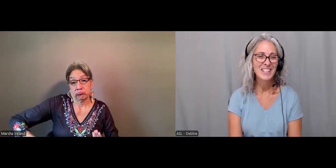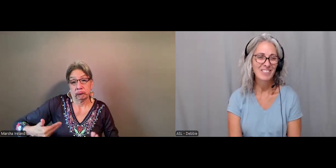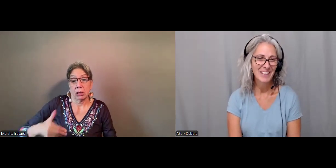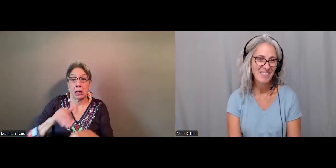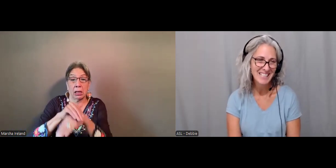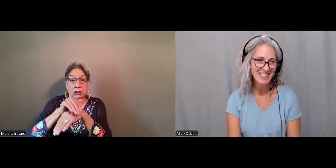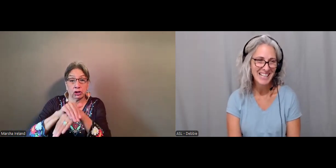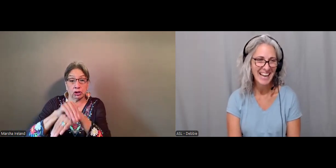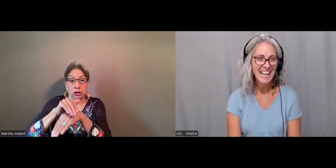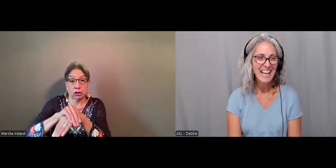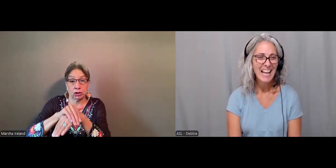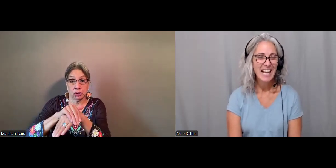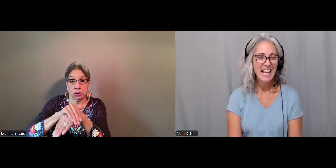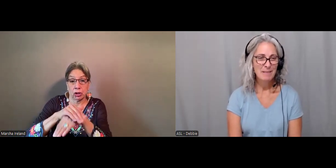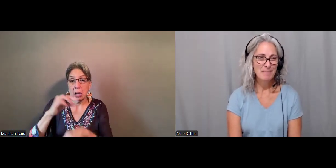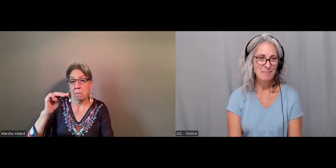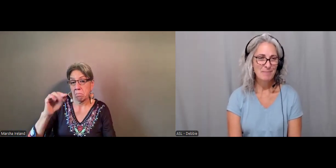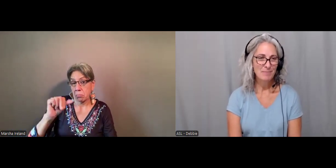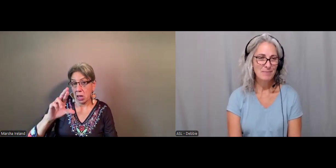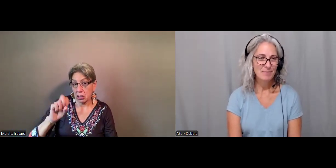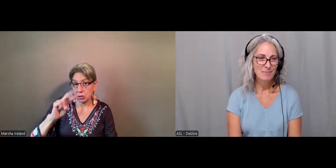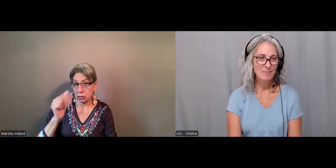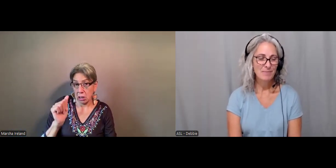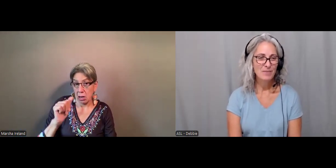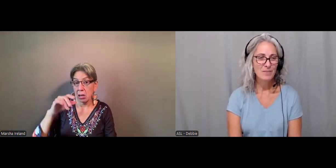Sorry, there's several Amy's here today.